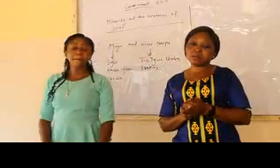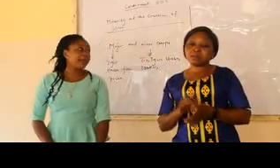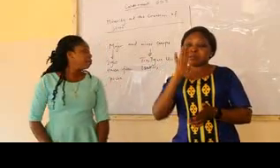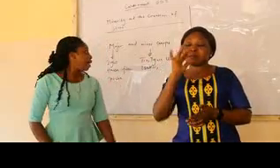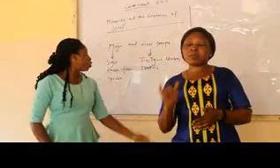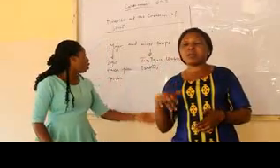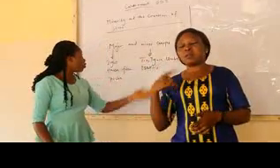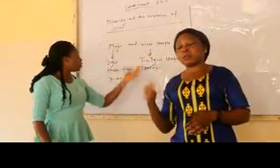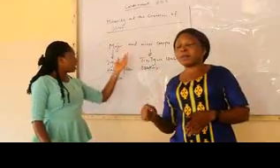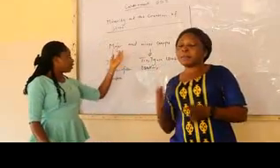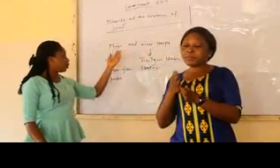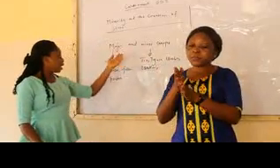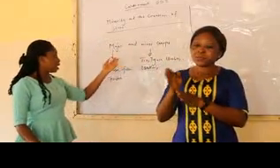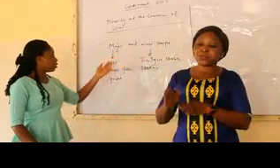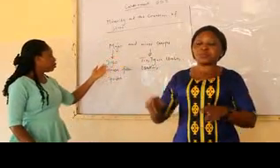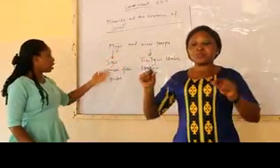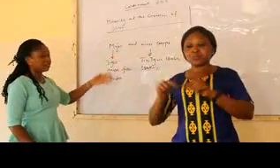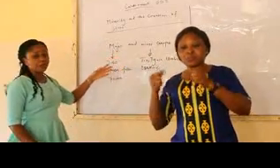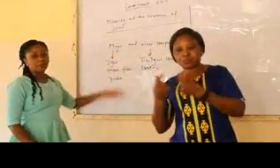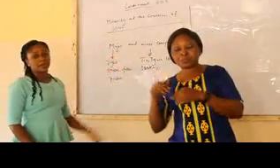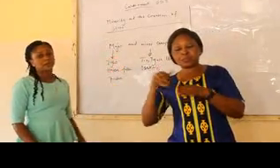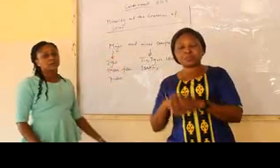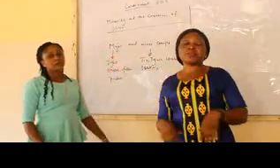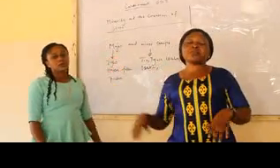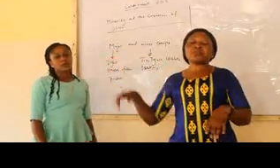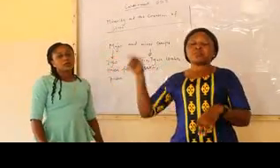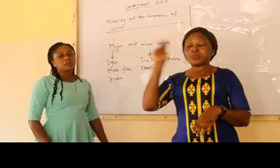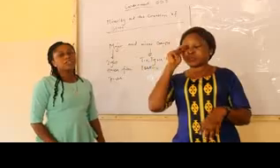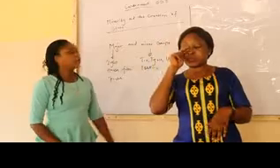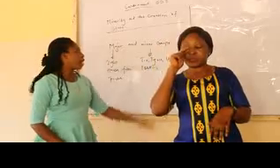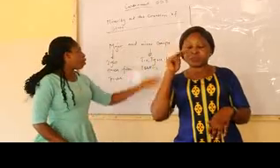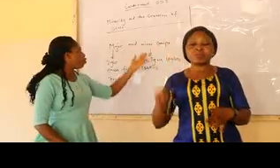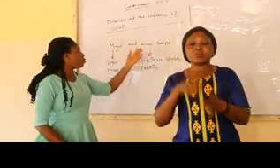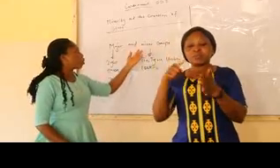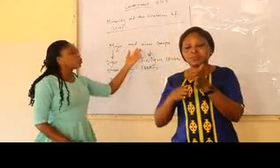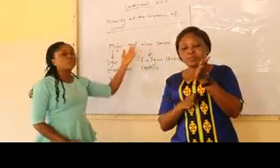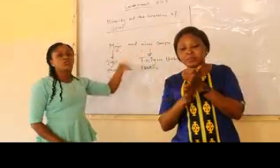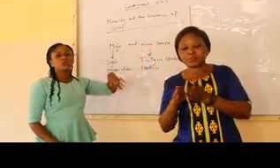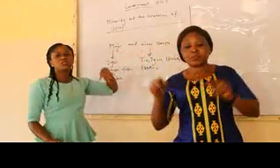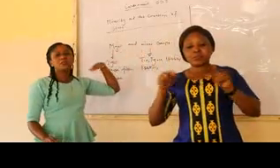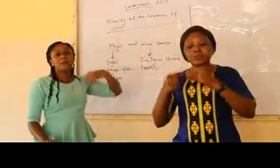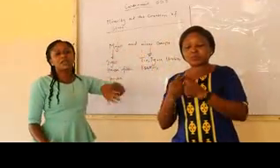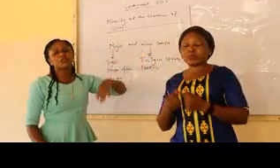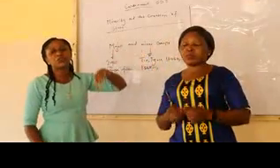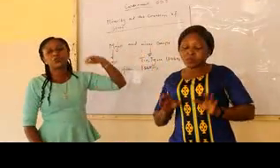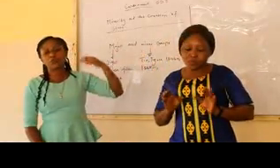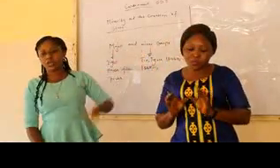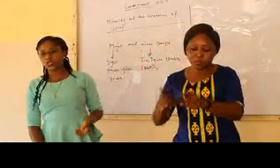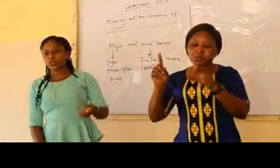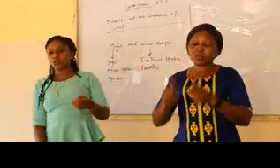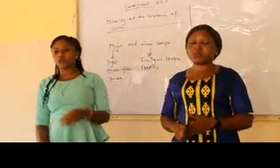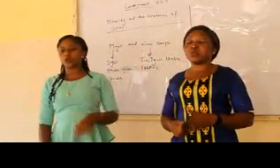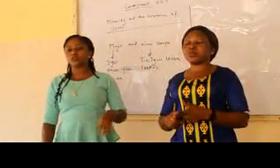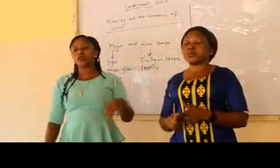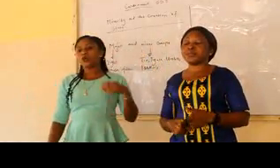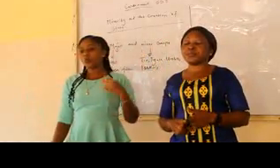by the major groups in Nigeria, that's the Igbo and Yoruba, these minor groups continue to demand for the